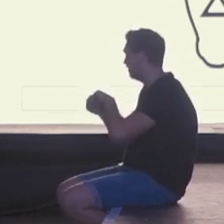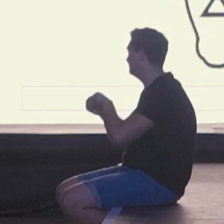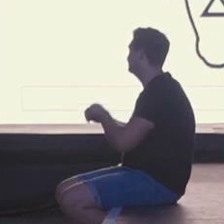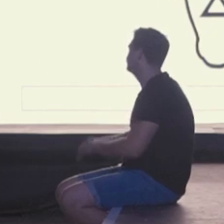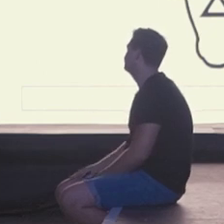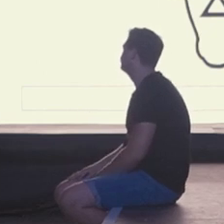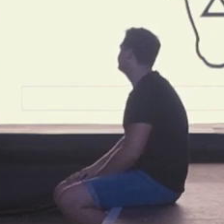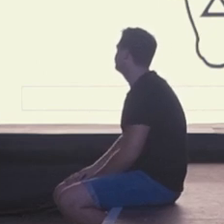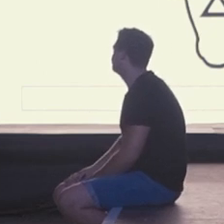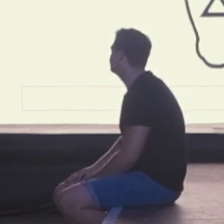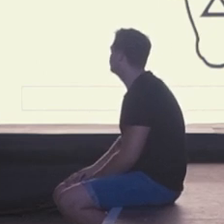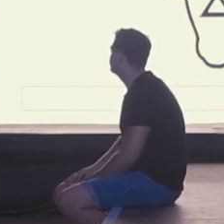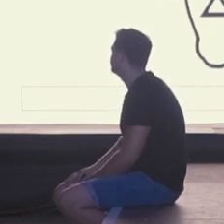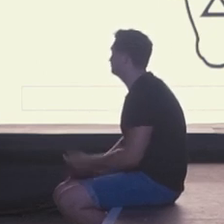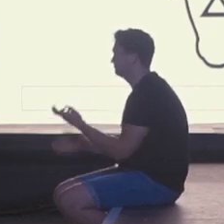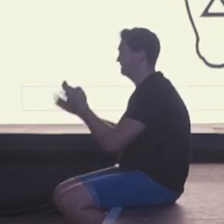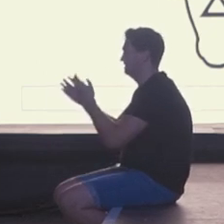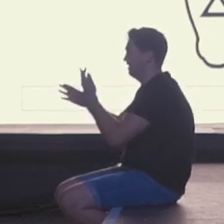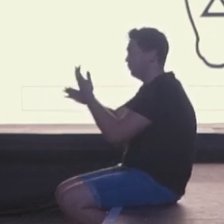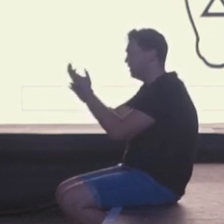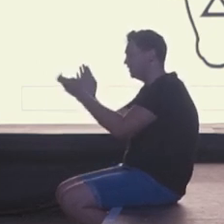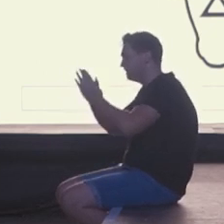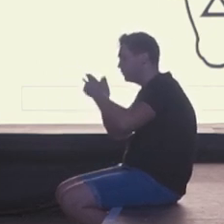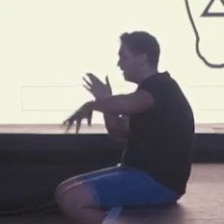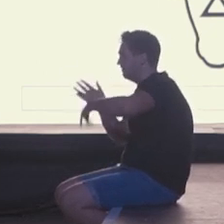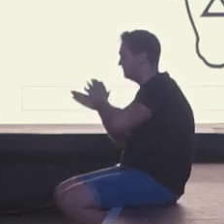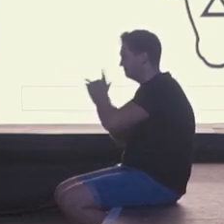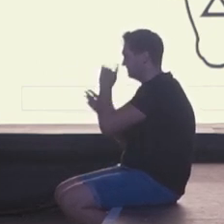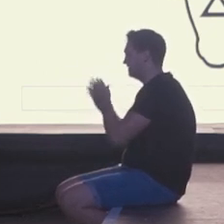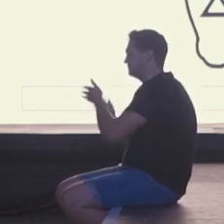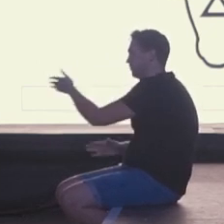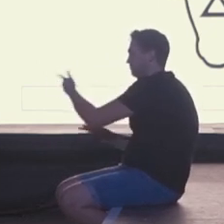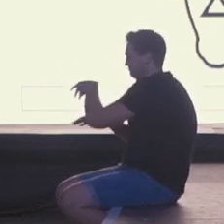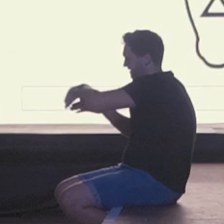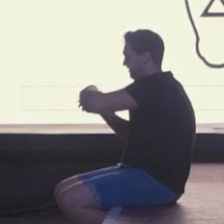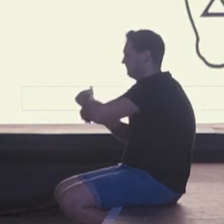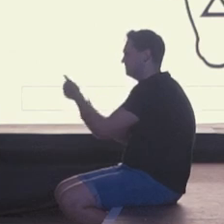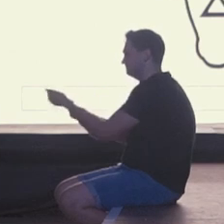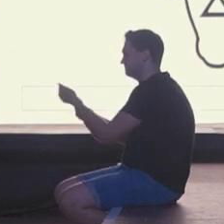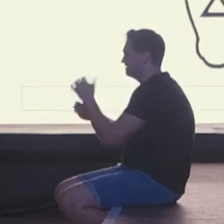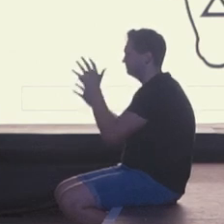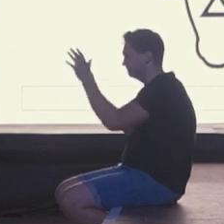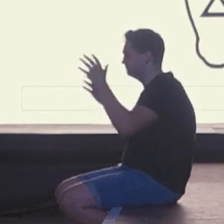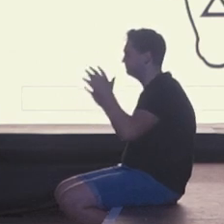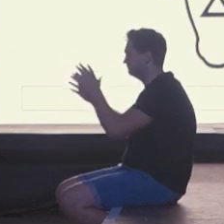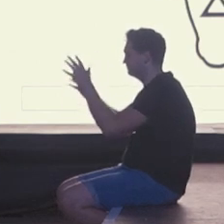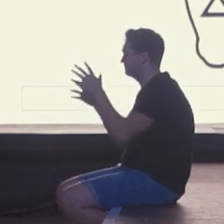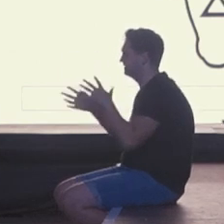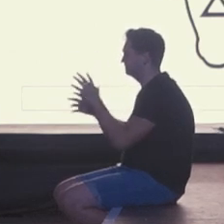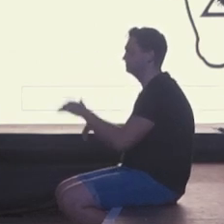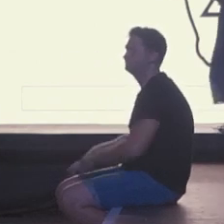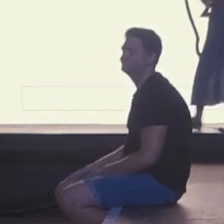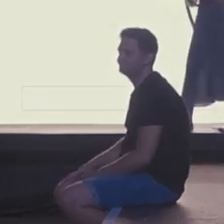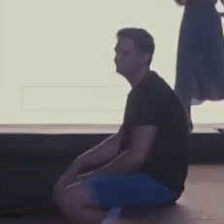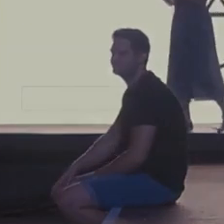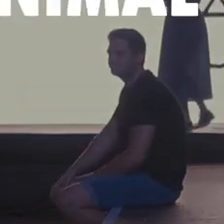fun things, book time off work. Yeah, there's like millions of things you can do. Yeah, let's make a better world for animals. Woo!